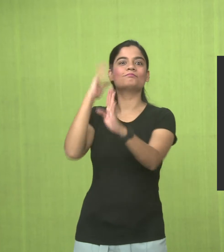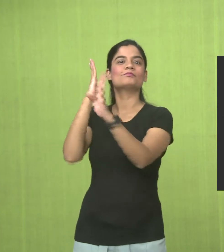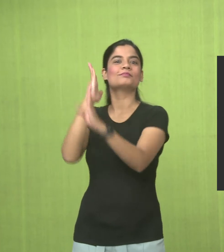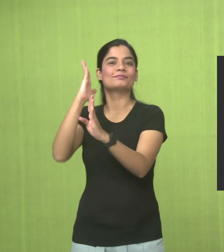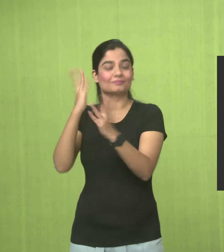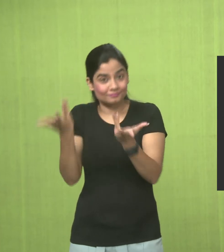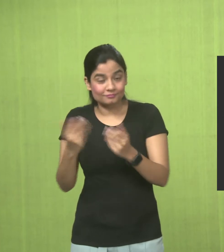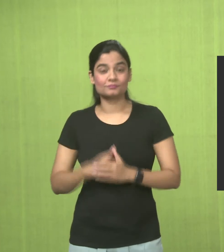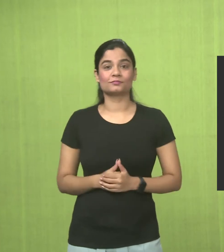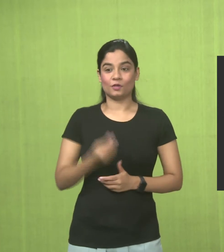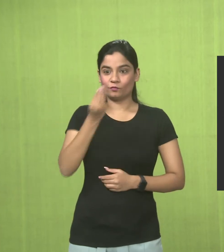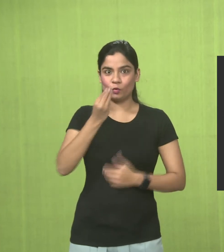at work and different things.